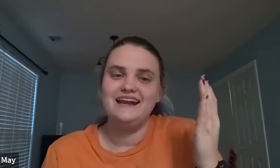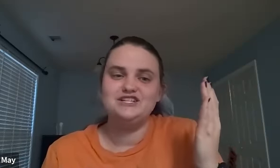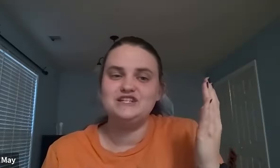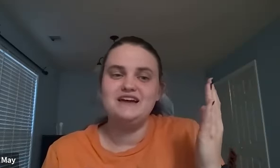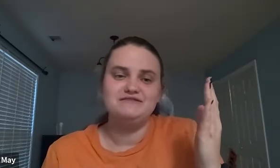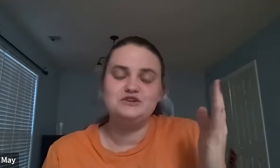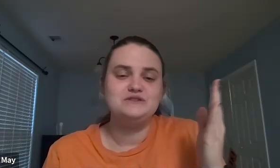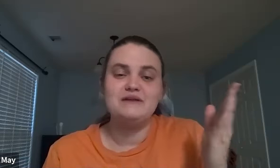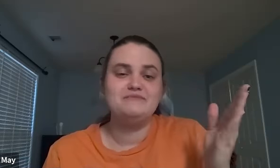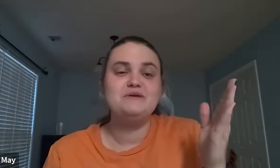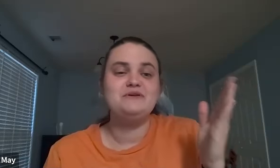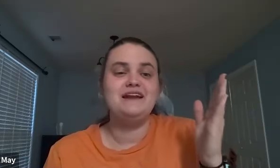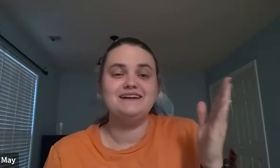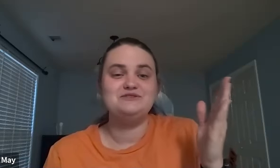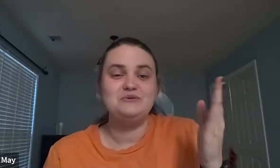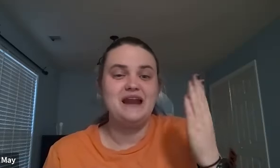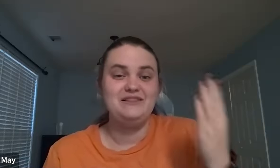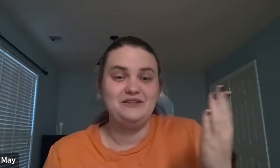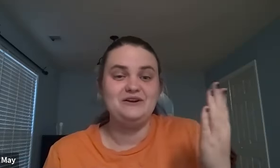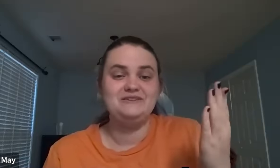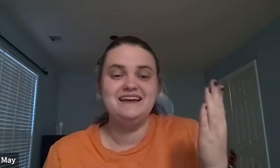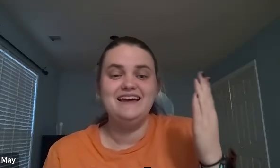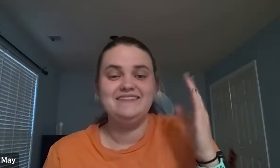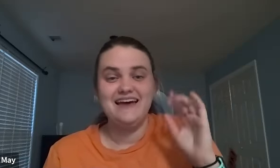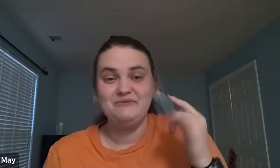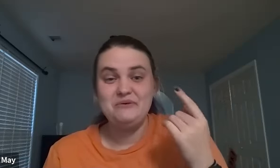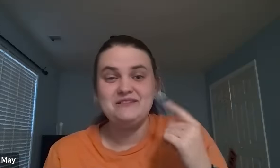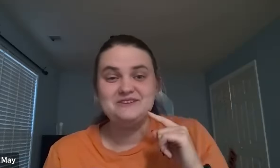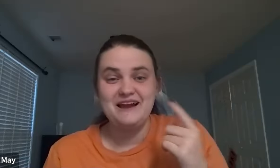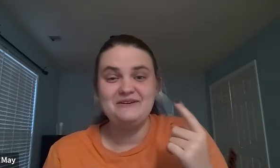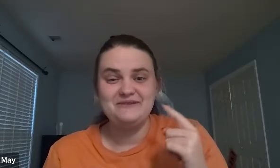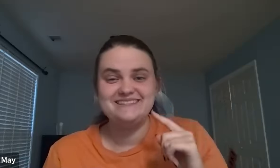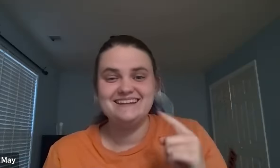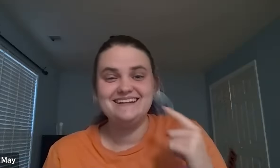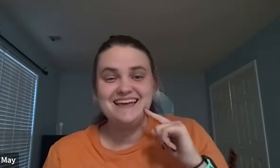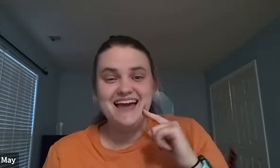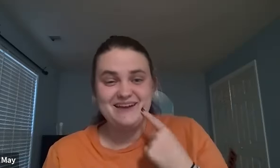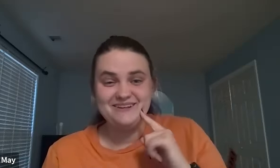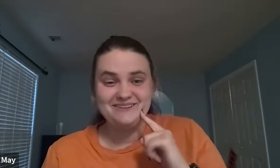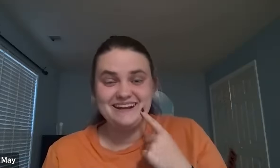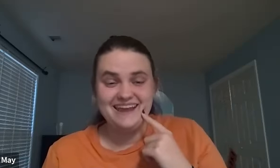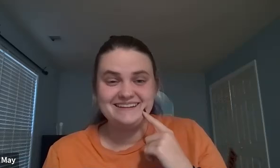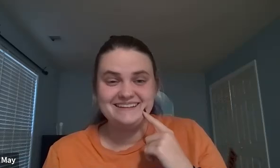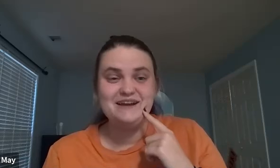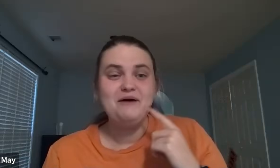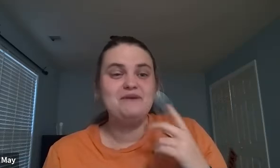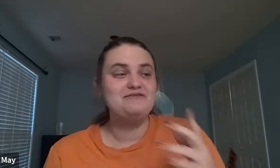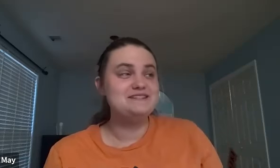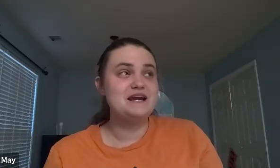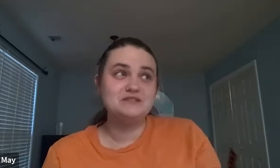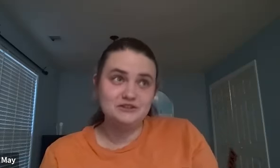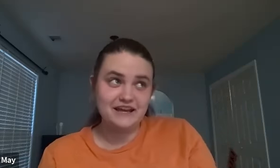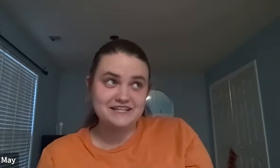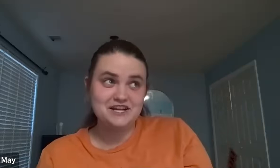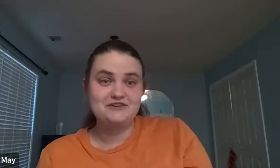I remember in high school when I learned that when we learned our Halloween signs and we learned candy, my friends and I would look at each other